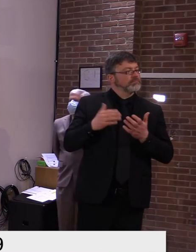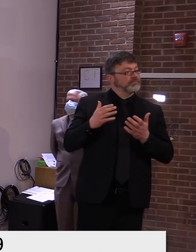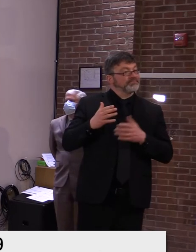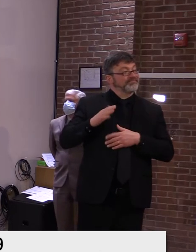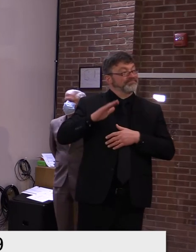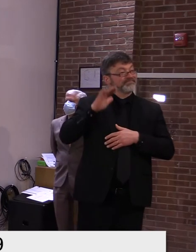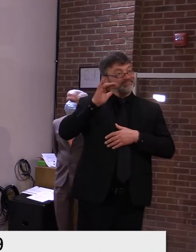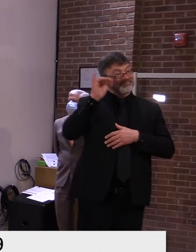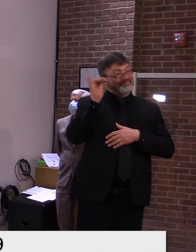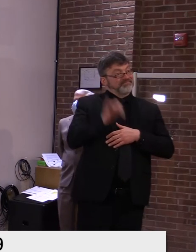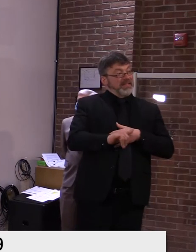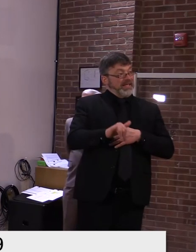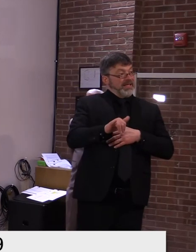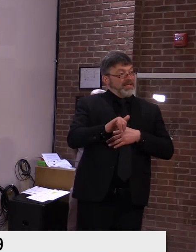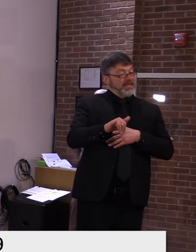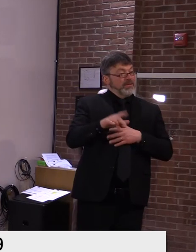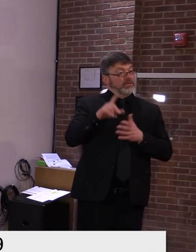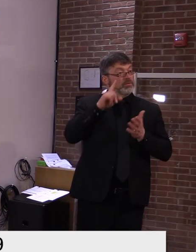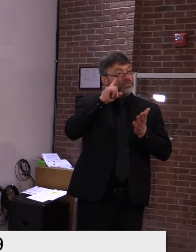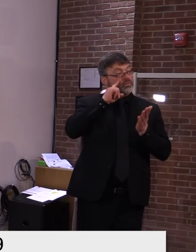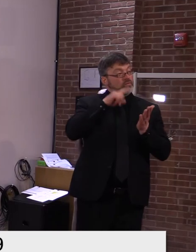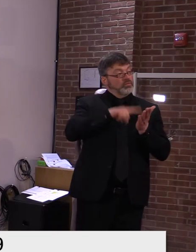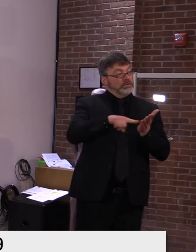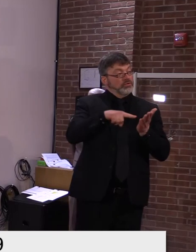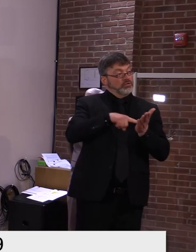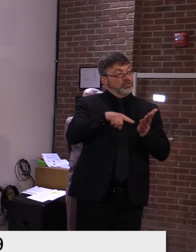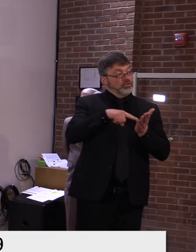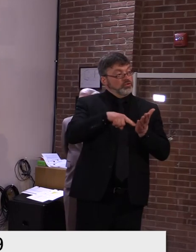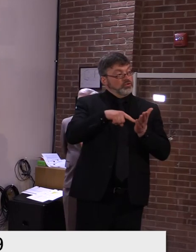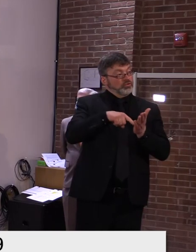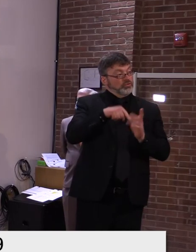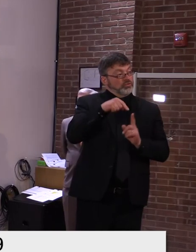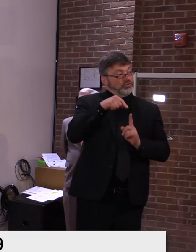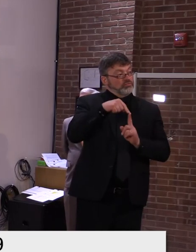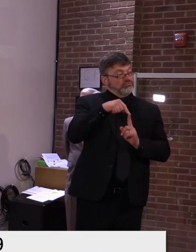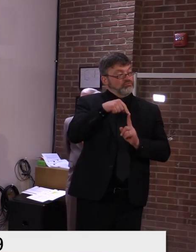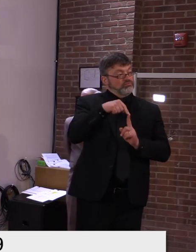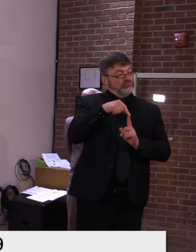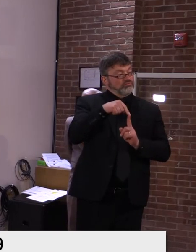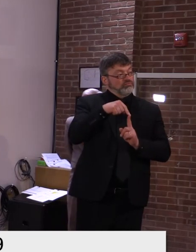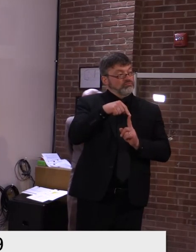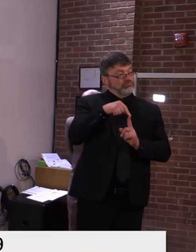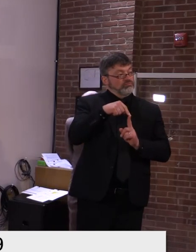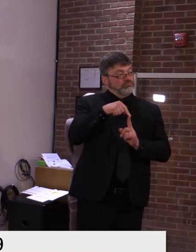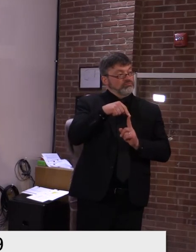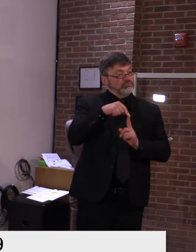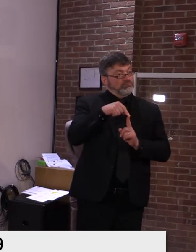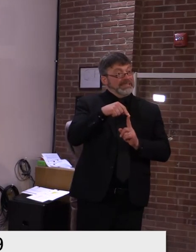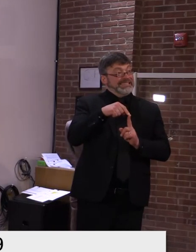the ability of people who have been fully vaccinated to